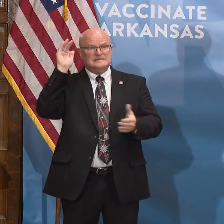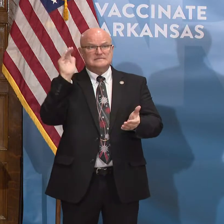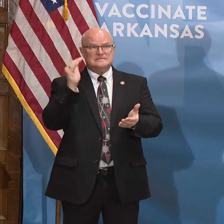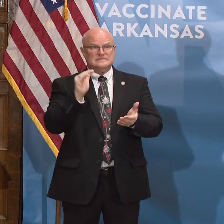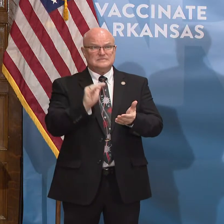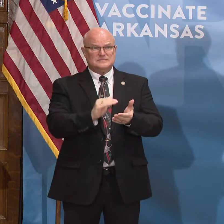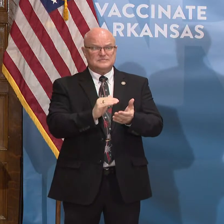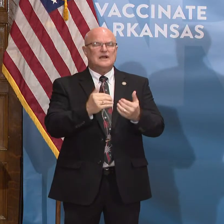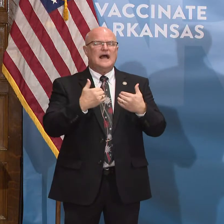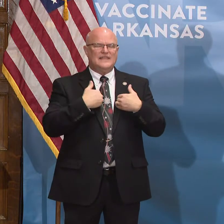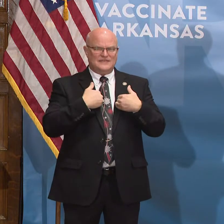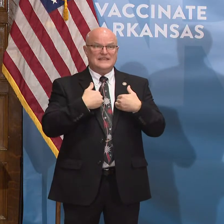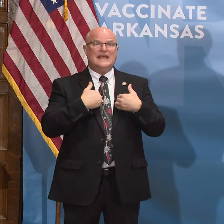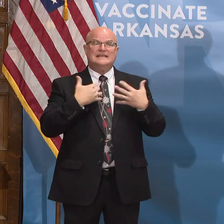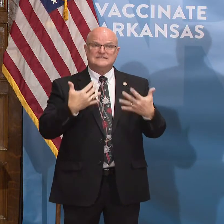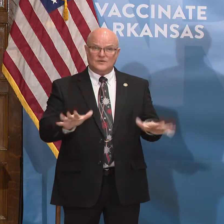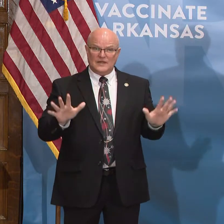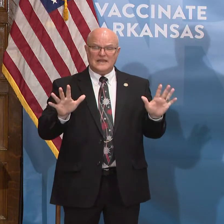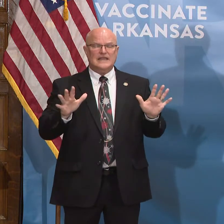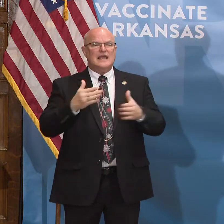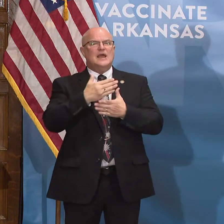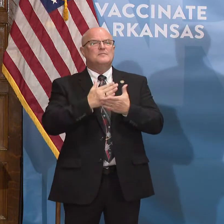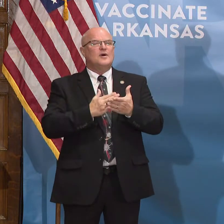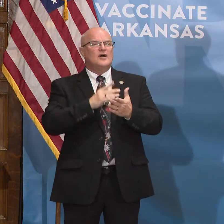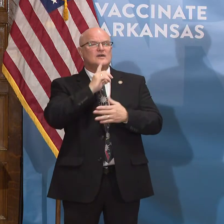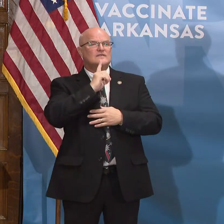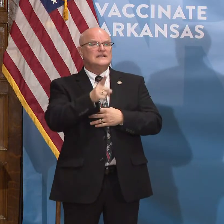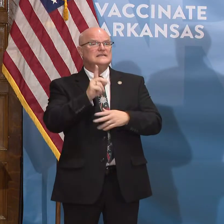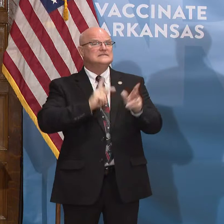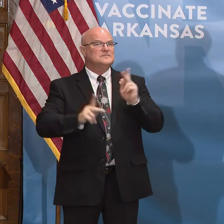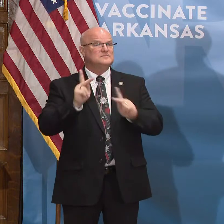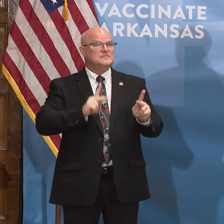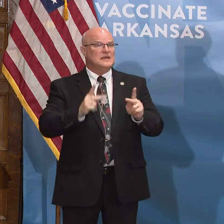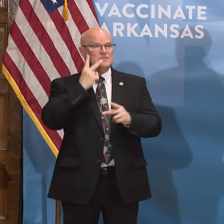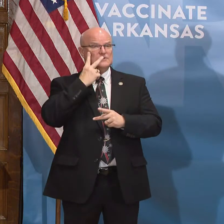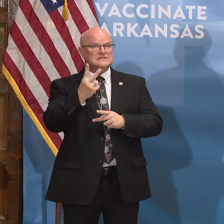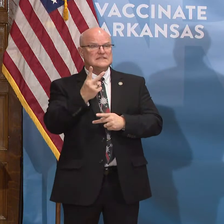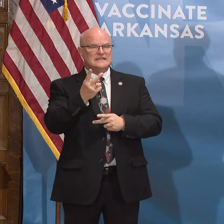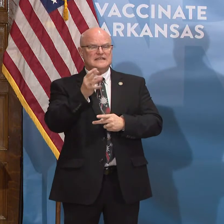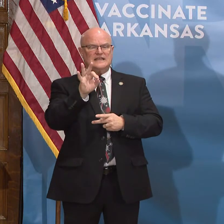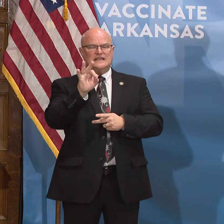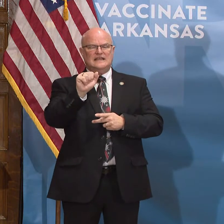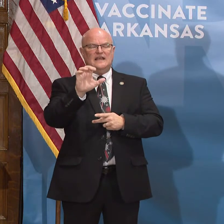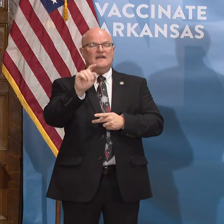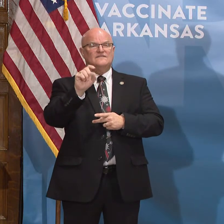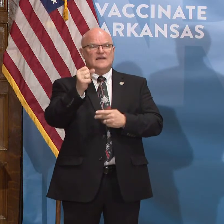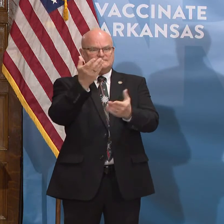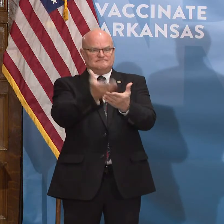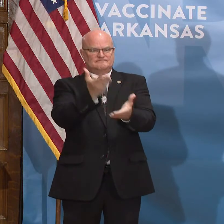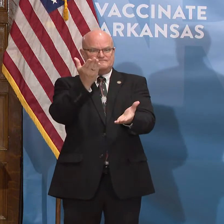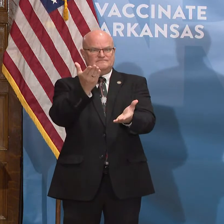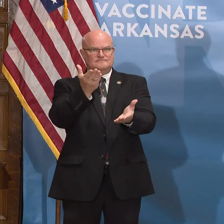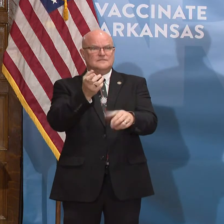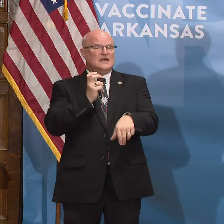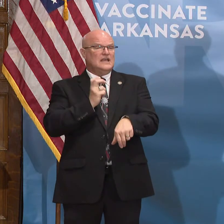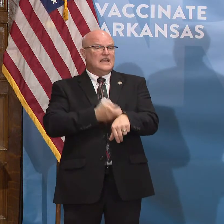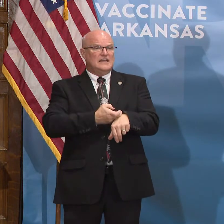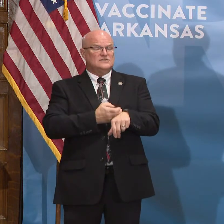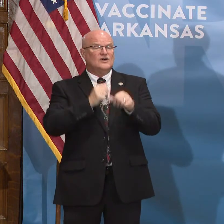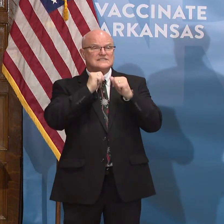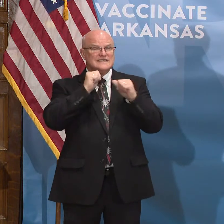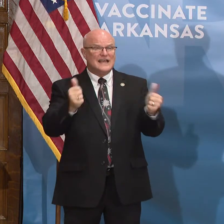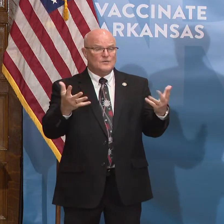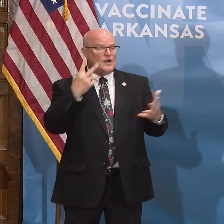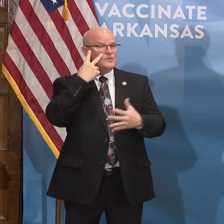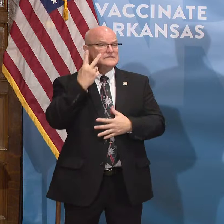think it has diminished. And part of it is just simply people see facts, and it's hard to deny the reality of what we're